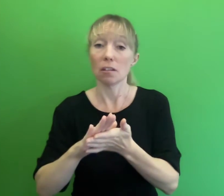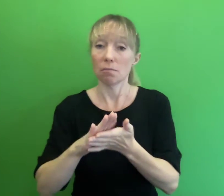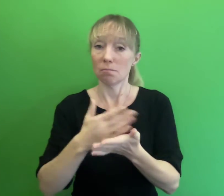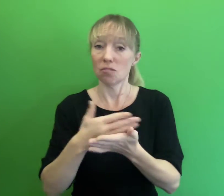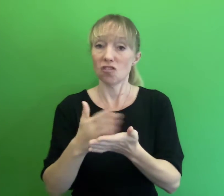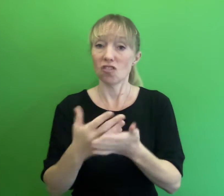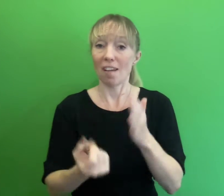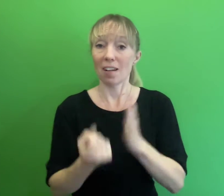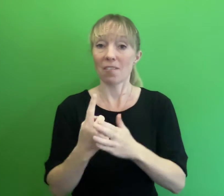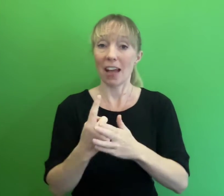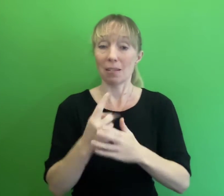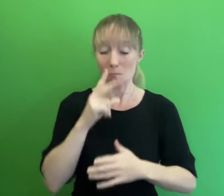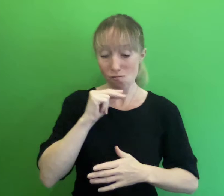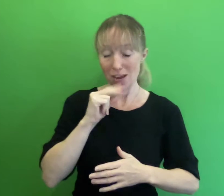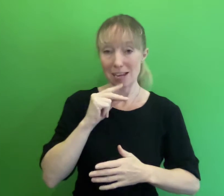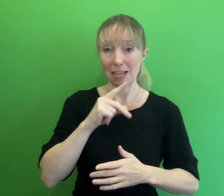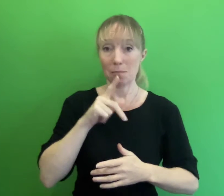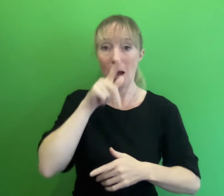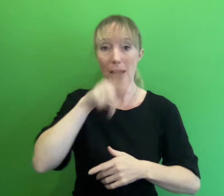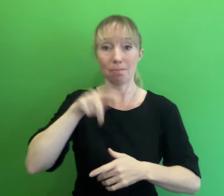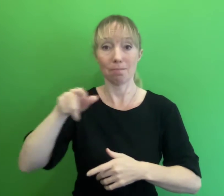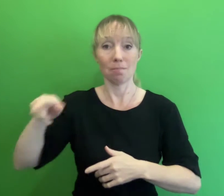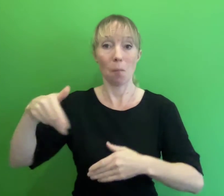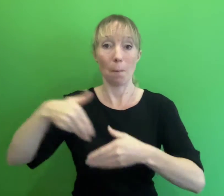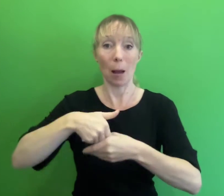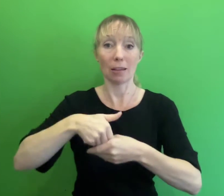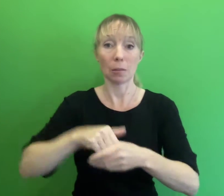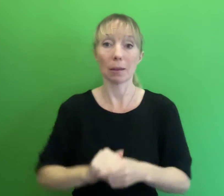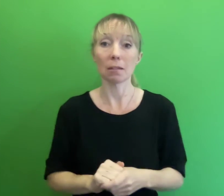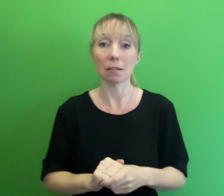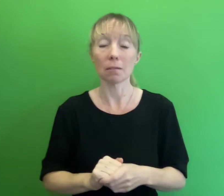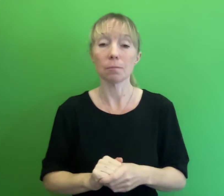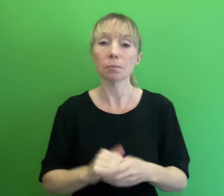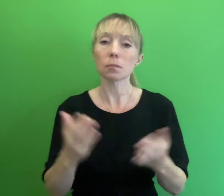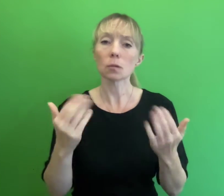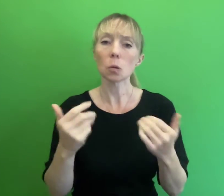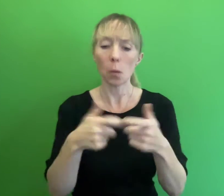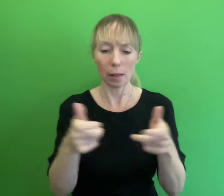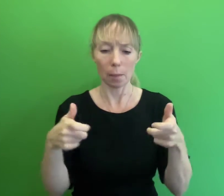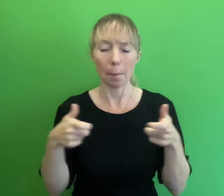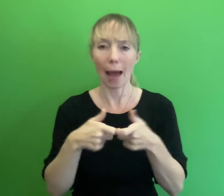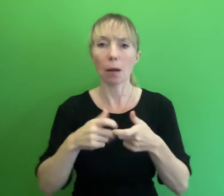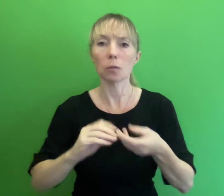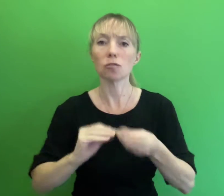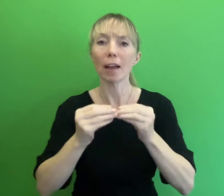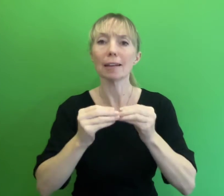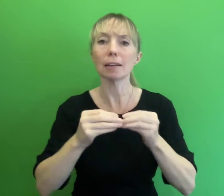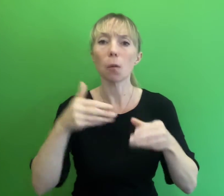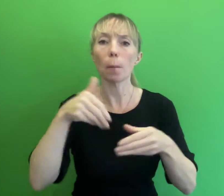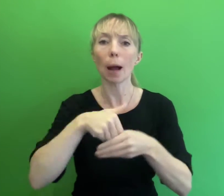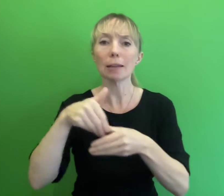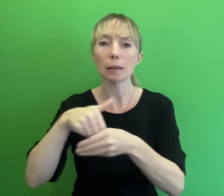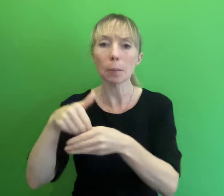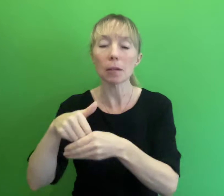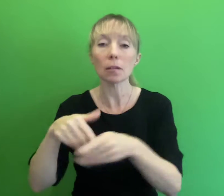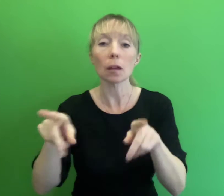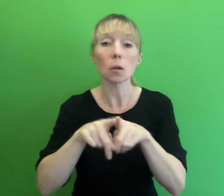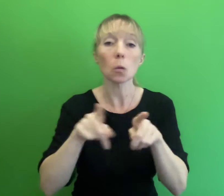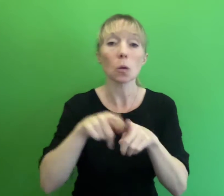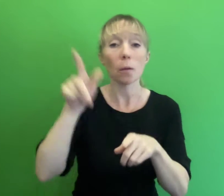retreat participants. A welcome pack was created for participants and also for guest artists. Both